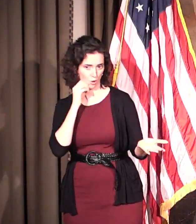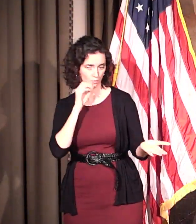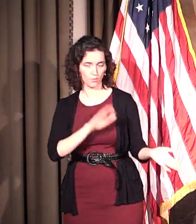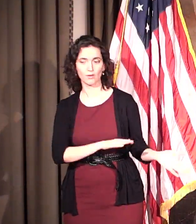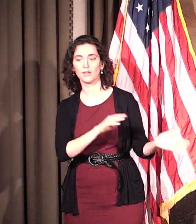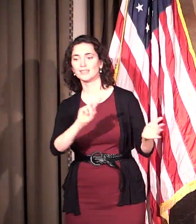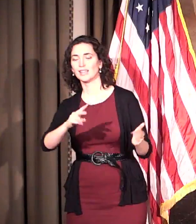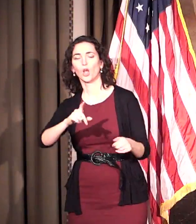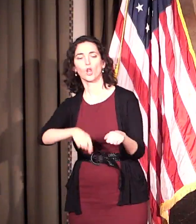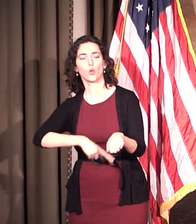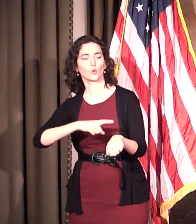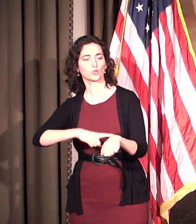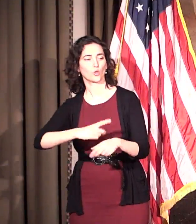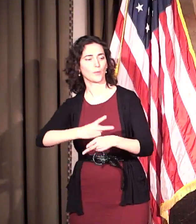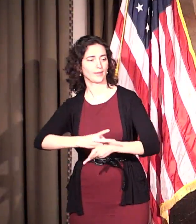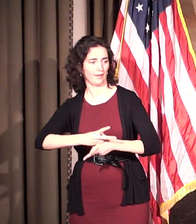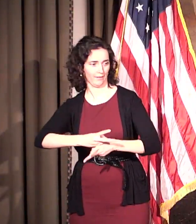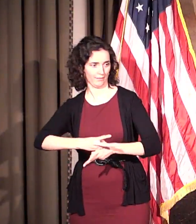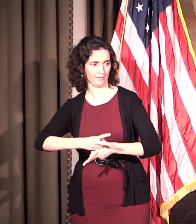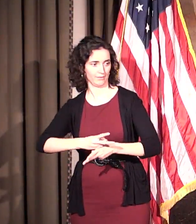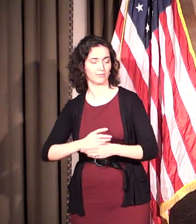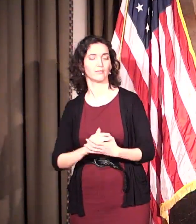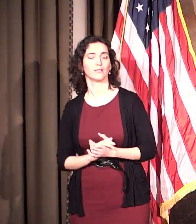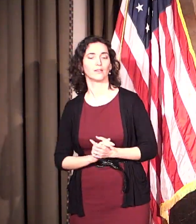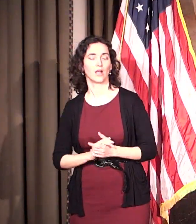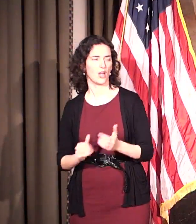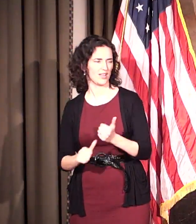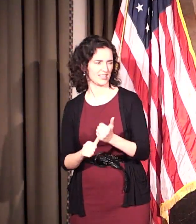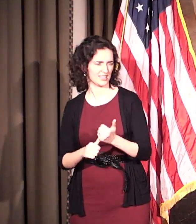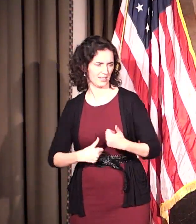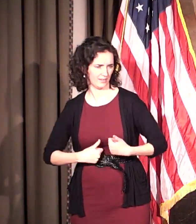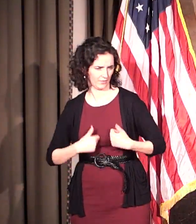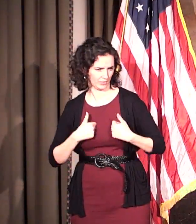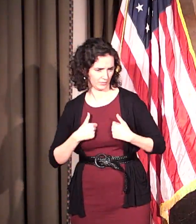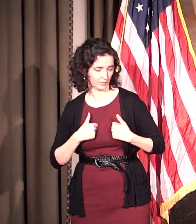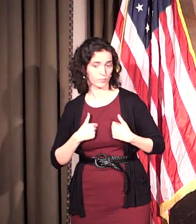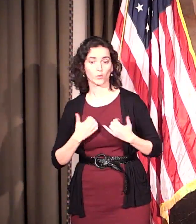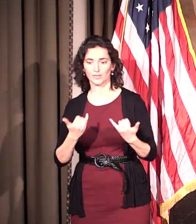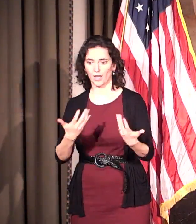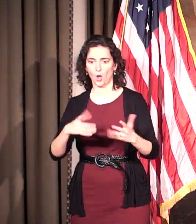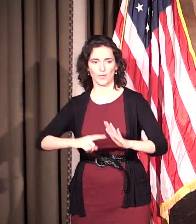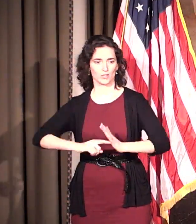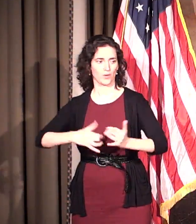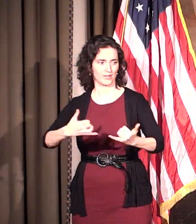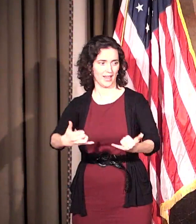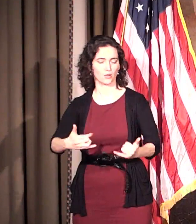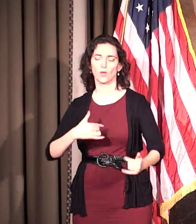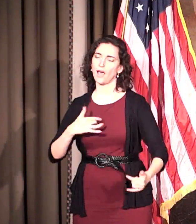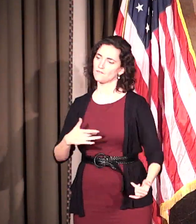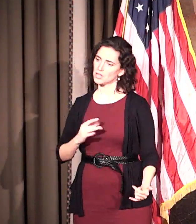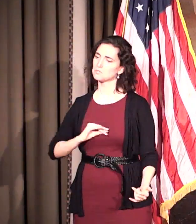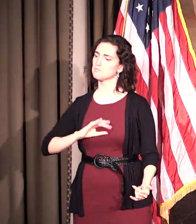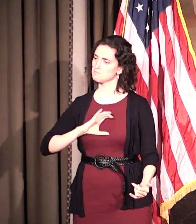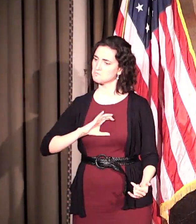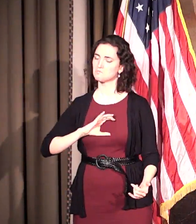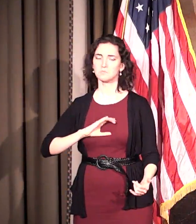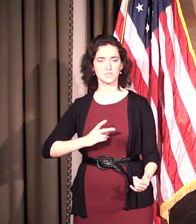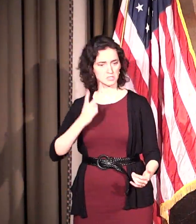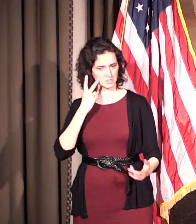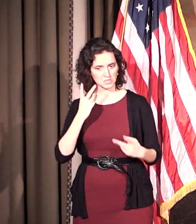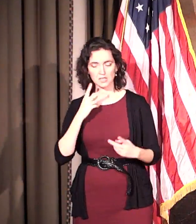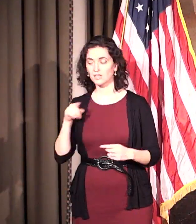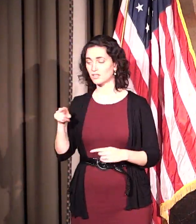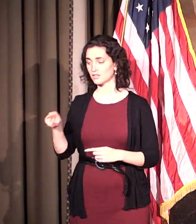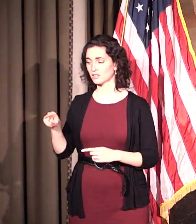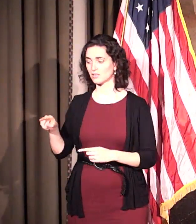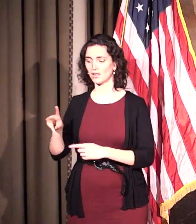starting and as we speak as well. And so I am somewhat gratified by what we're seeing in our war veterans